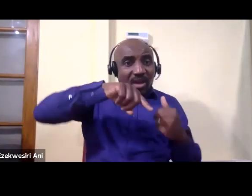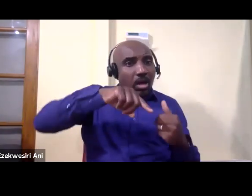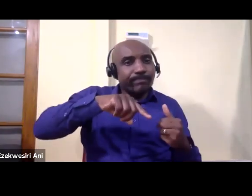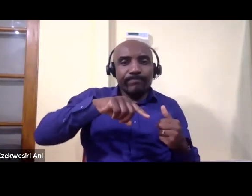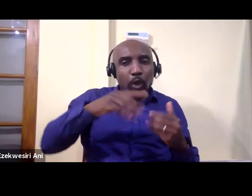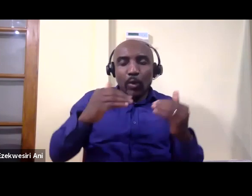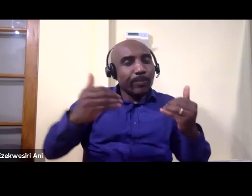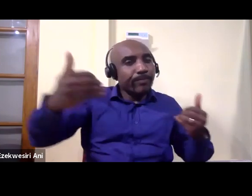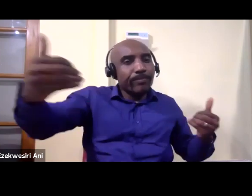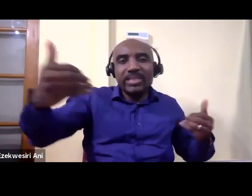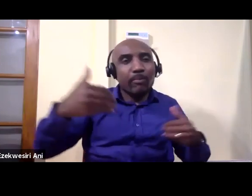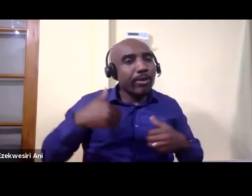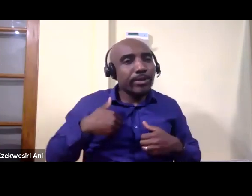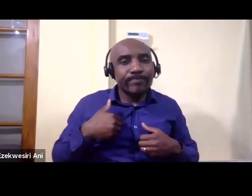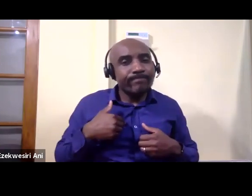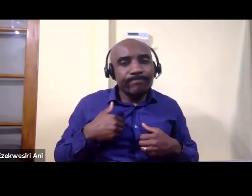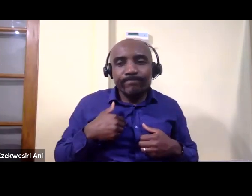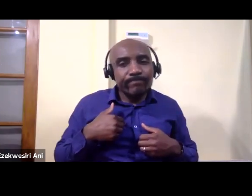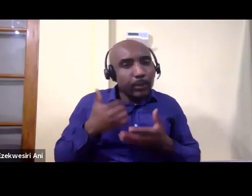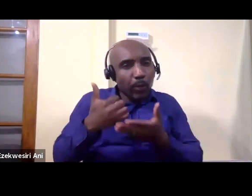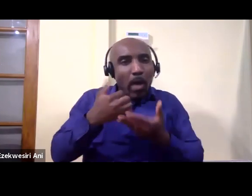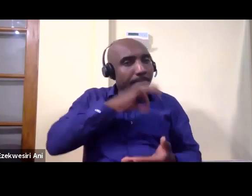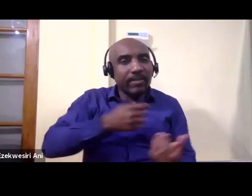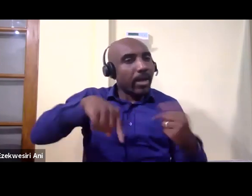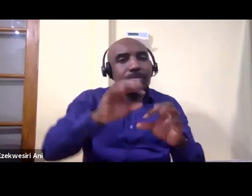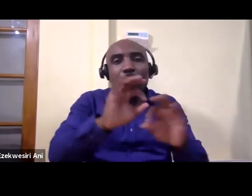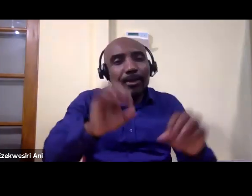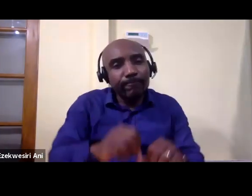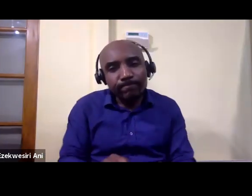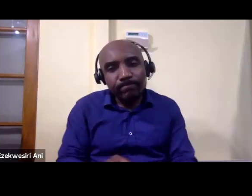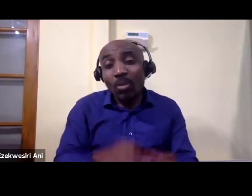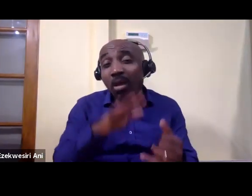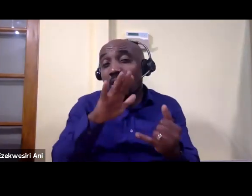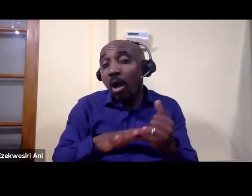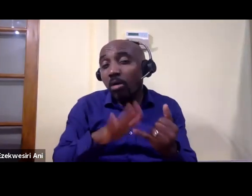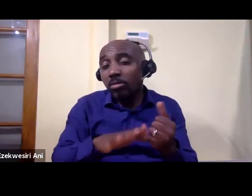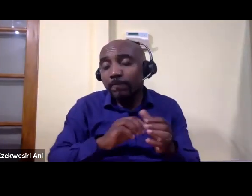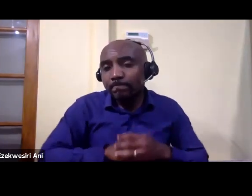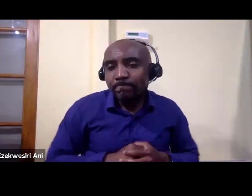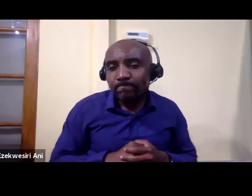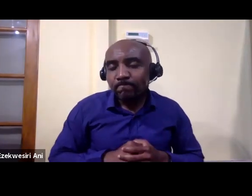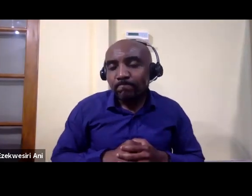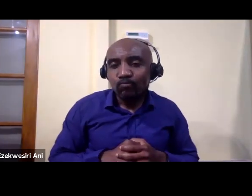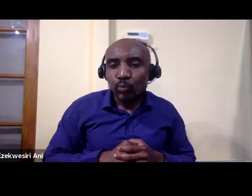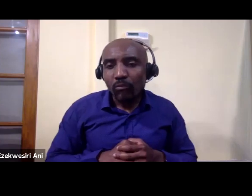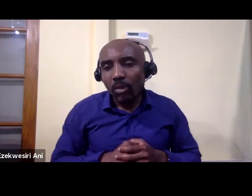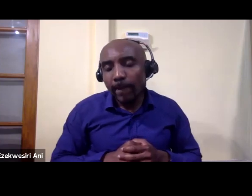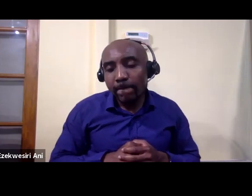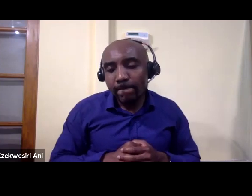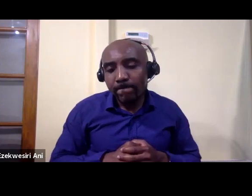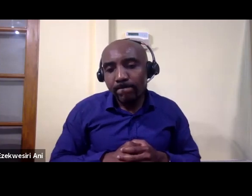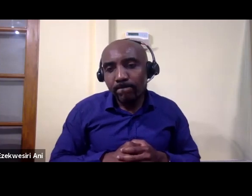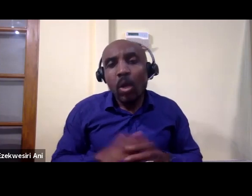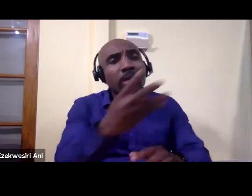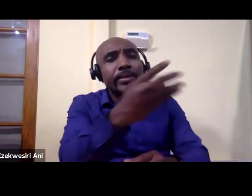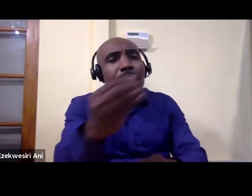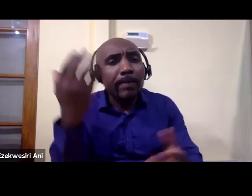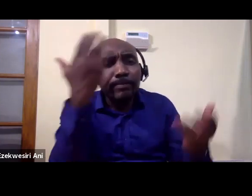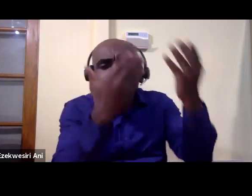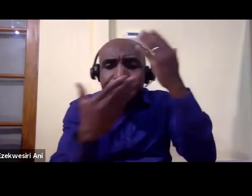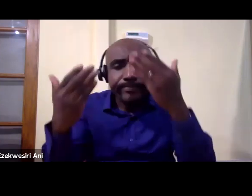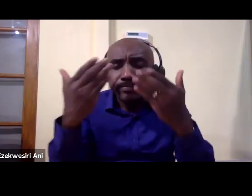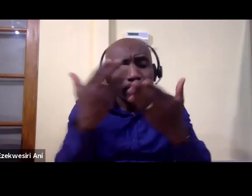part of us. And finally, I think it gives us an opportunity to dislocate or to untangle, for those who are confused, the